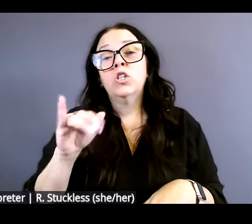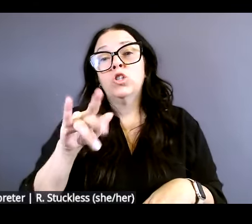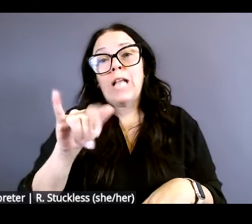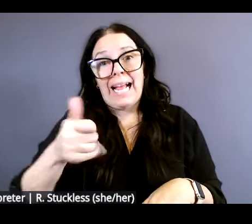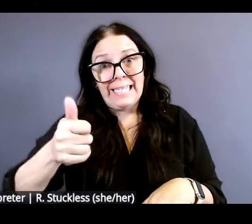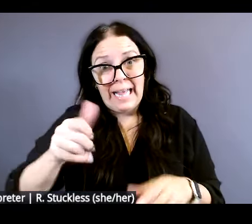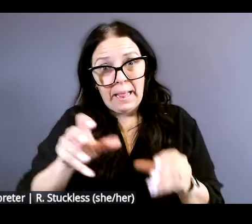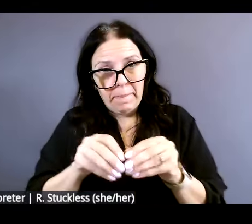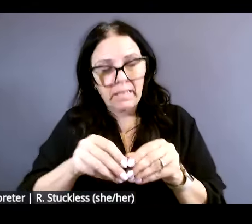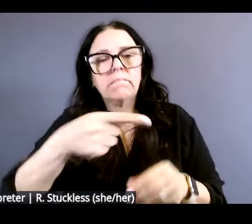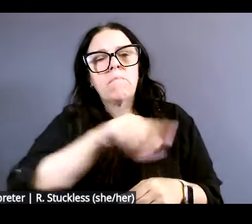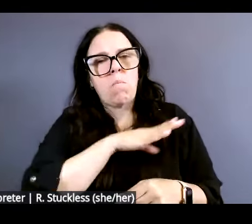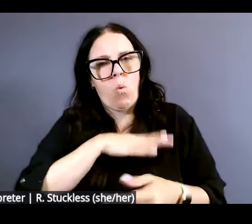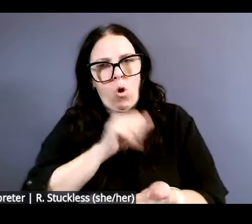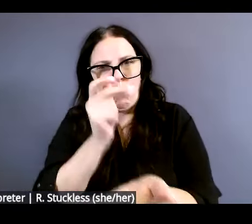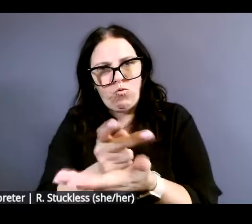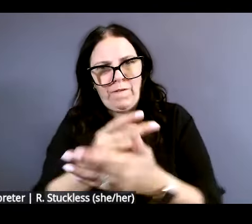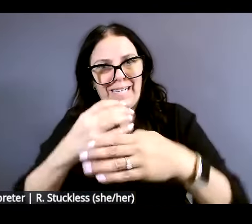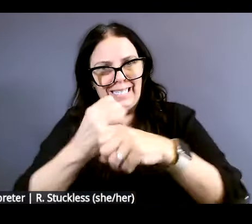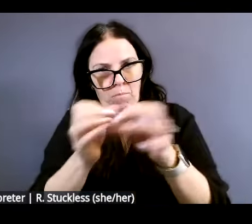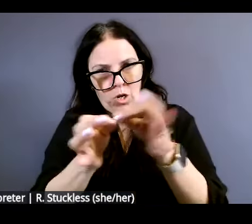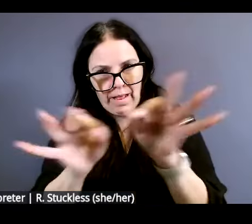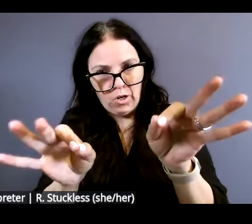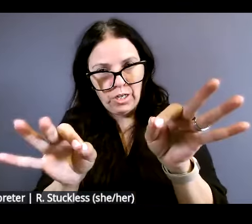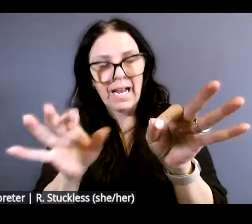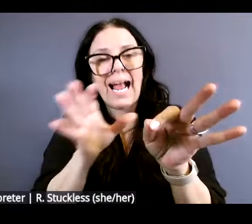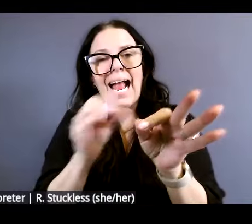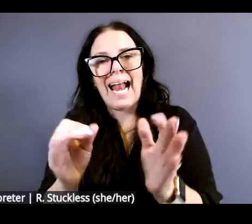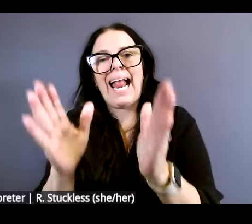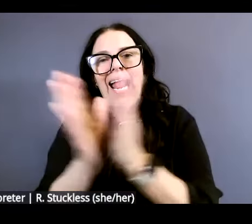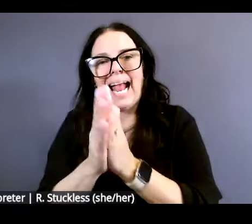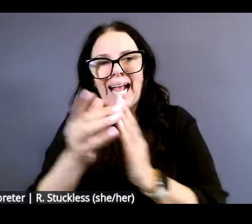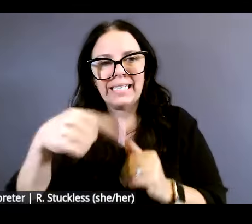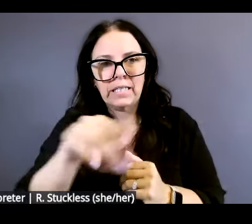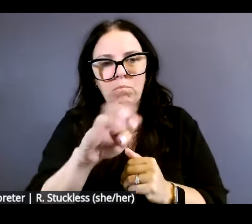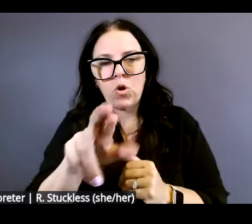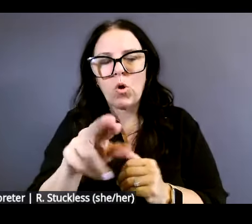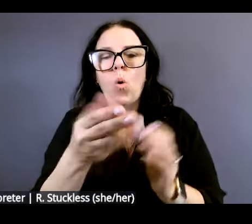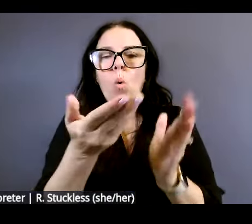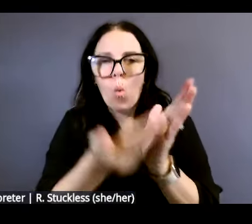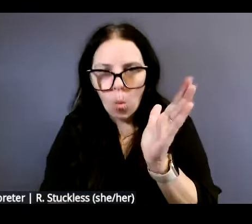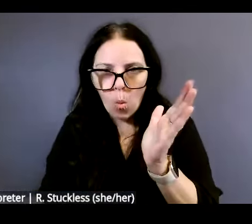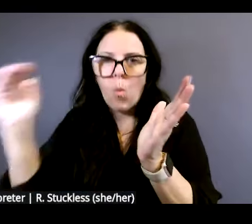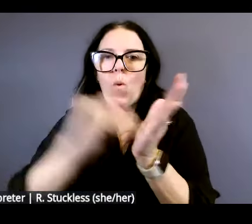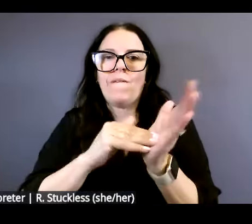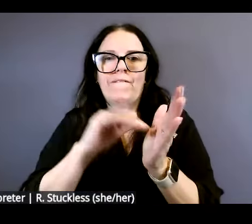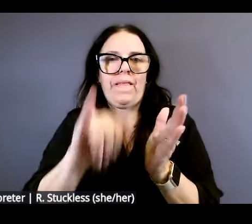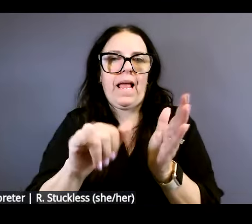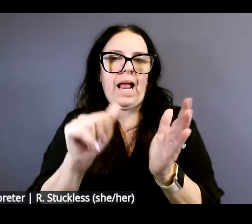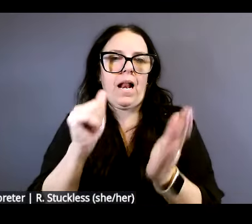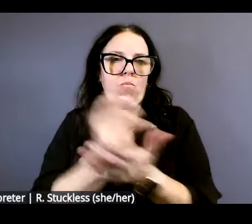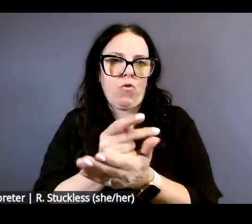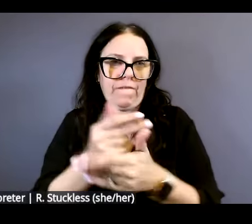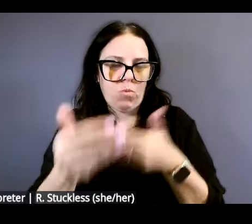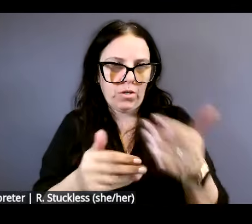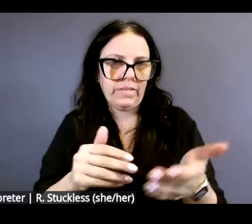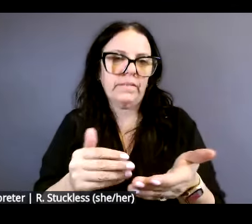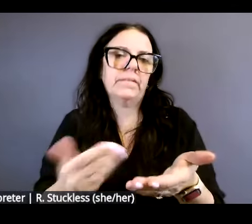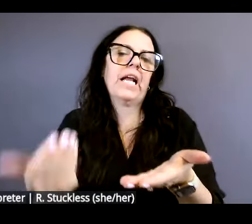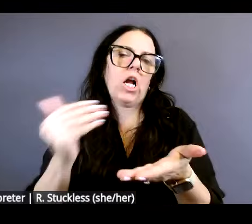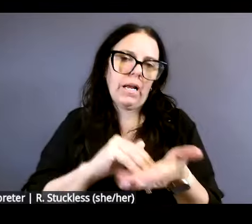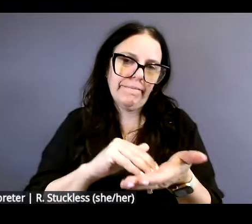its motion, the board asked the Bureau to start the process over, the approval process over, which includes posting a new